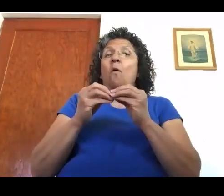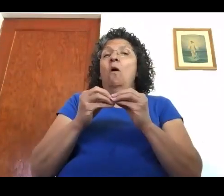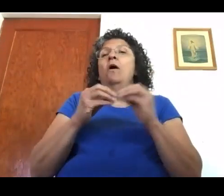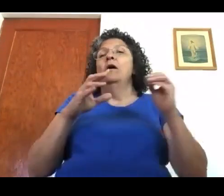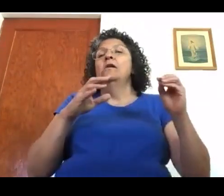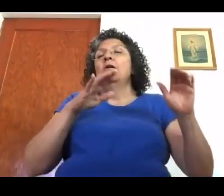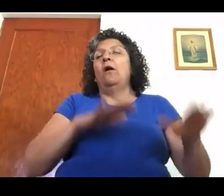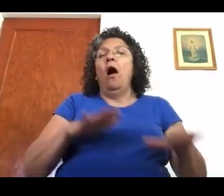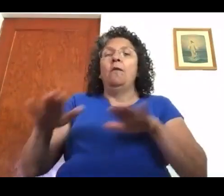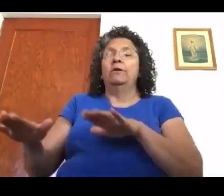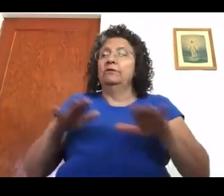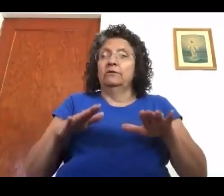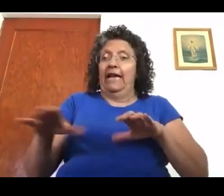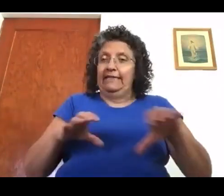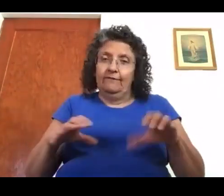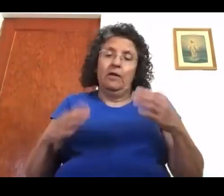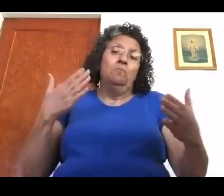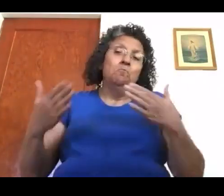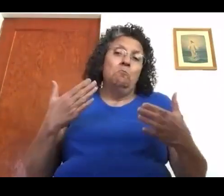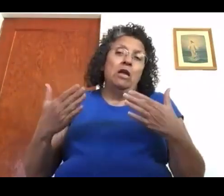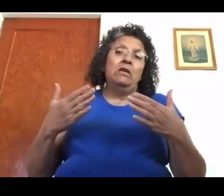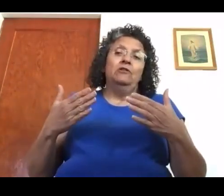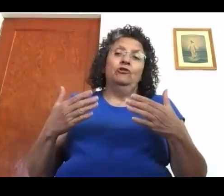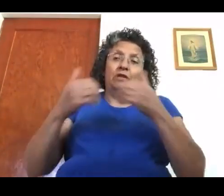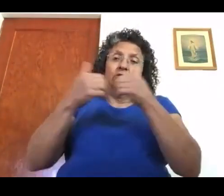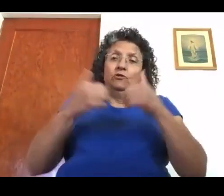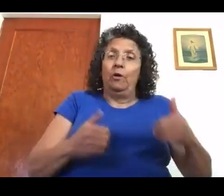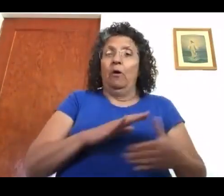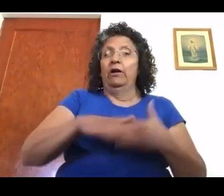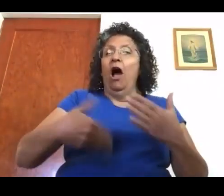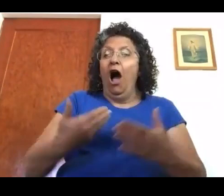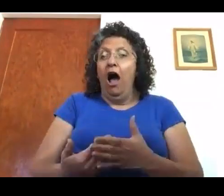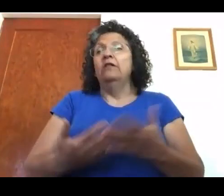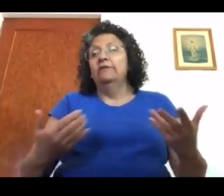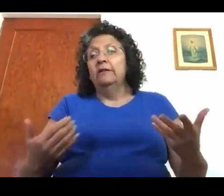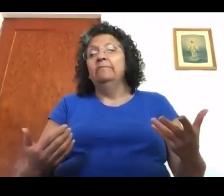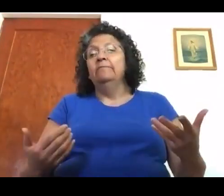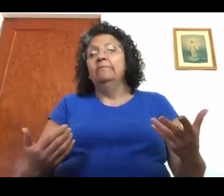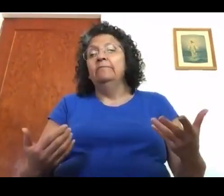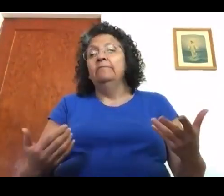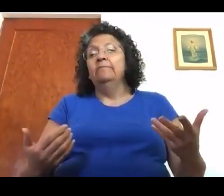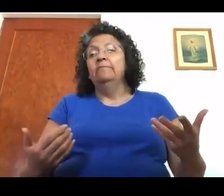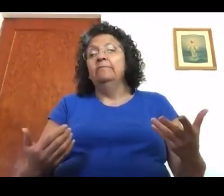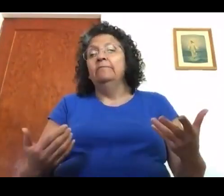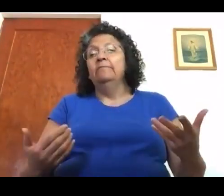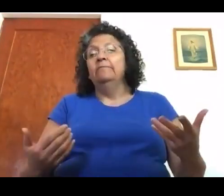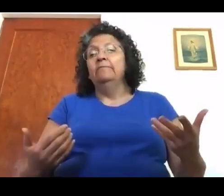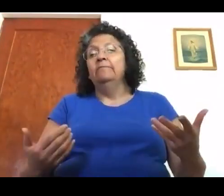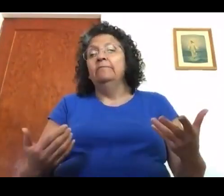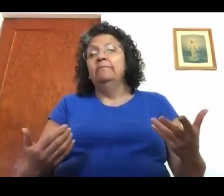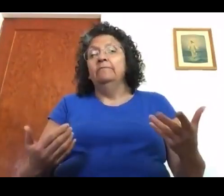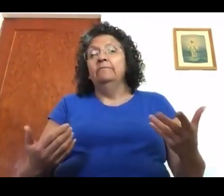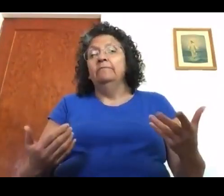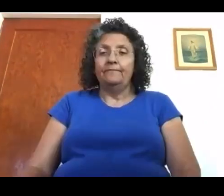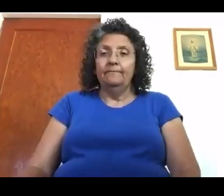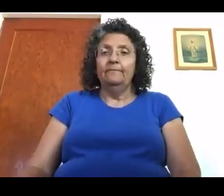might take you half an hour or more to really make a long line of seeds. So that is one of the sorting activities for